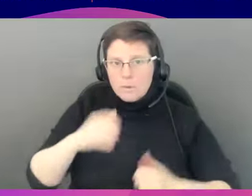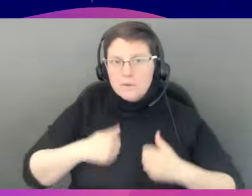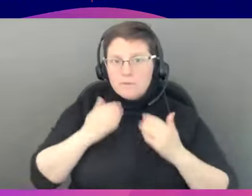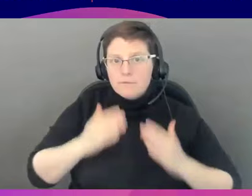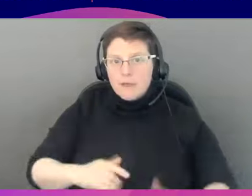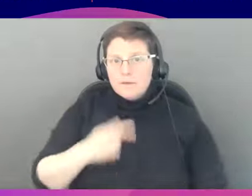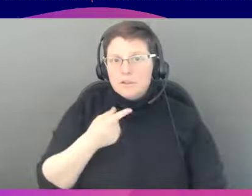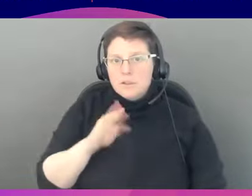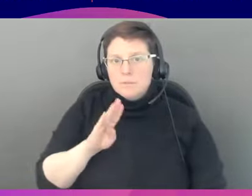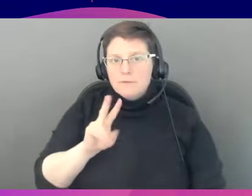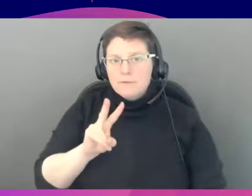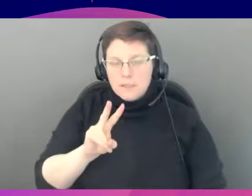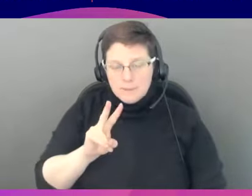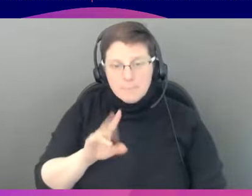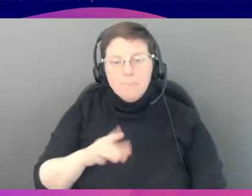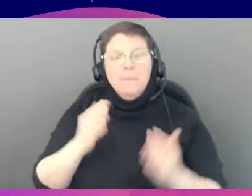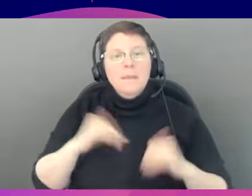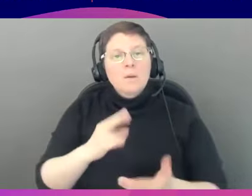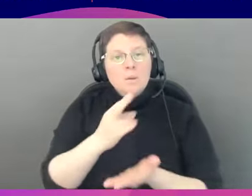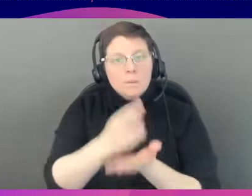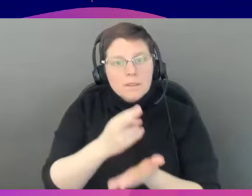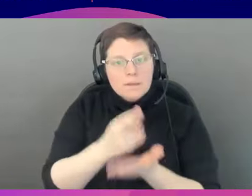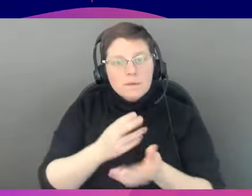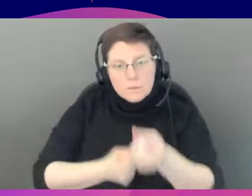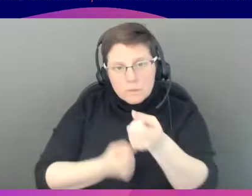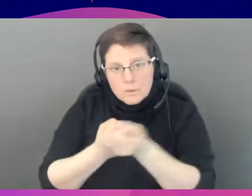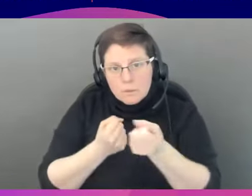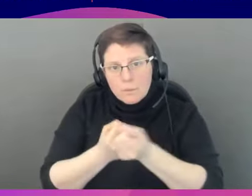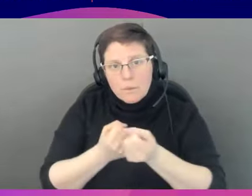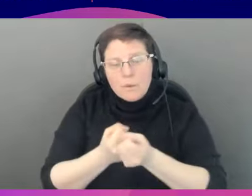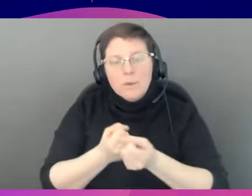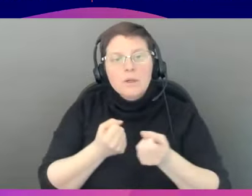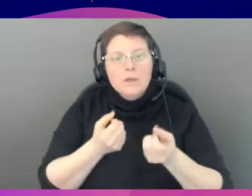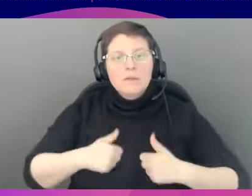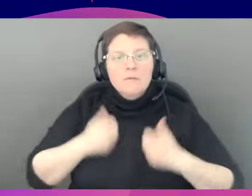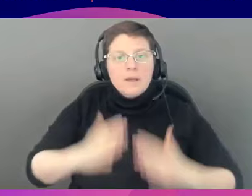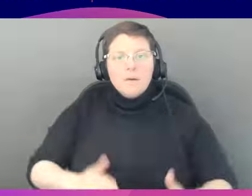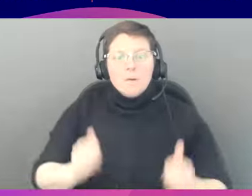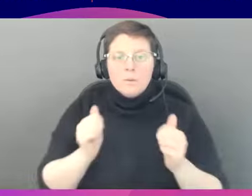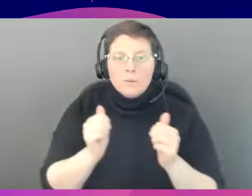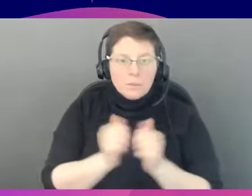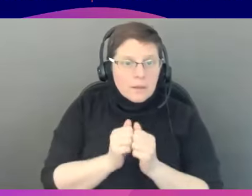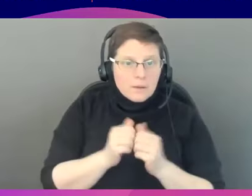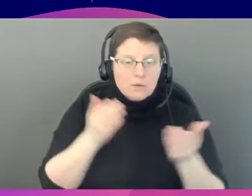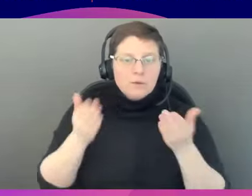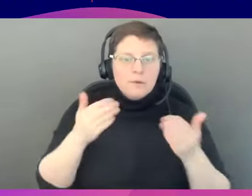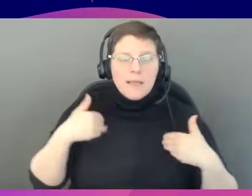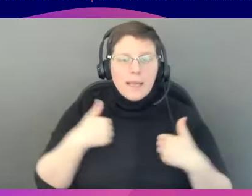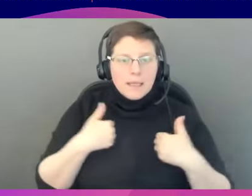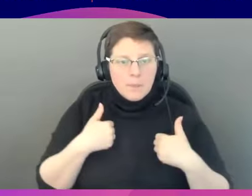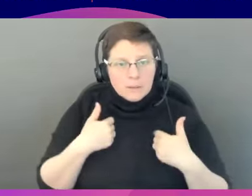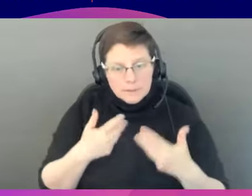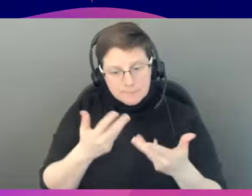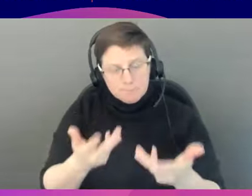community, resources to support survivors with service animals, including considerations for your own